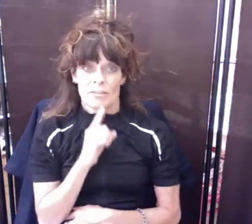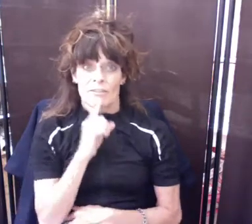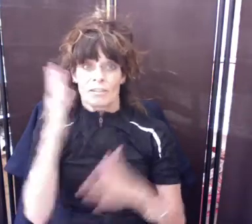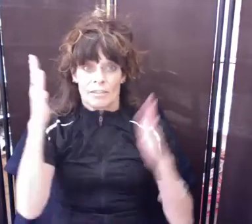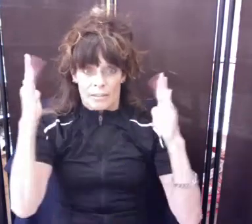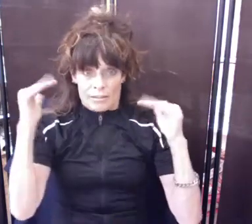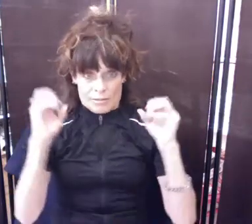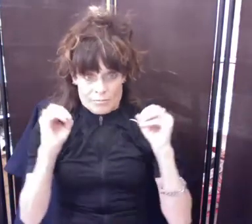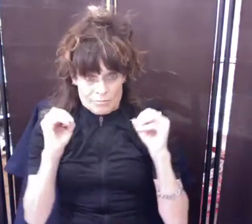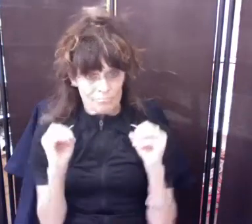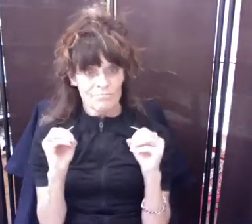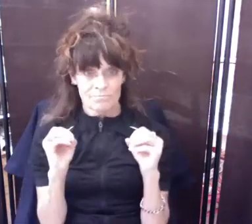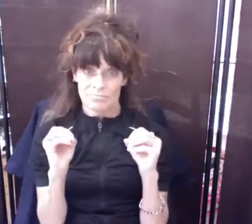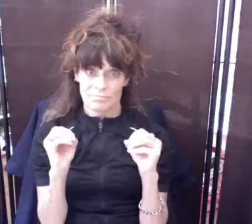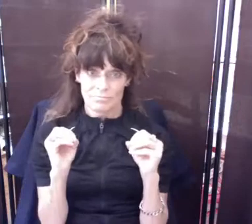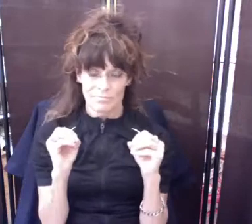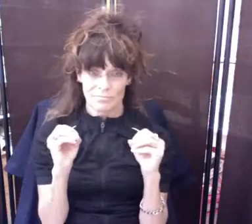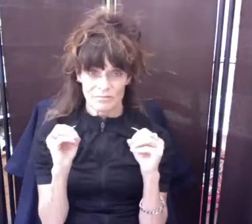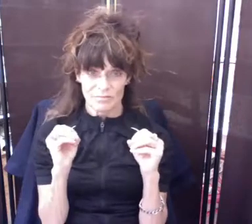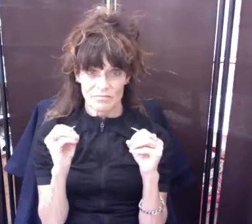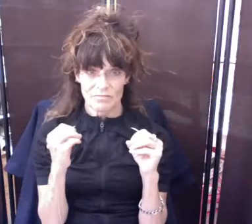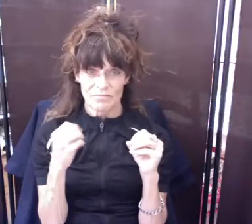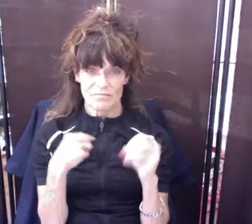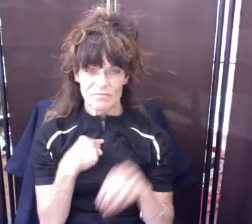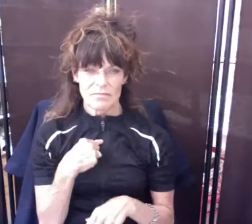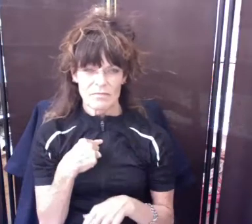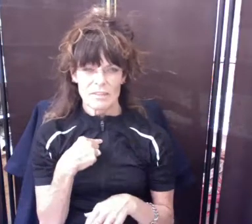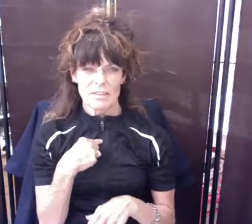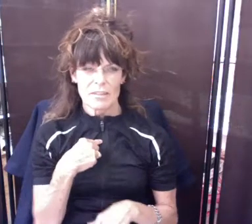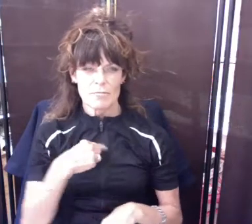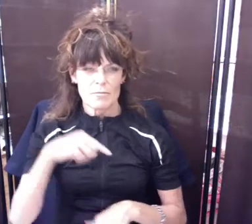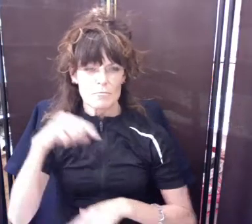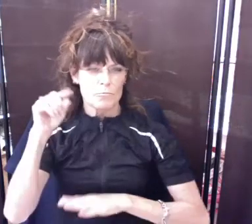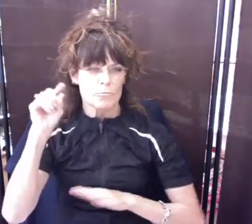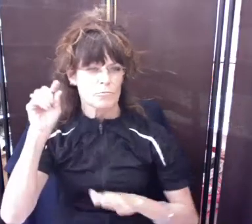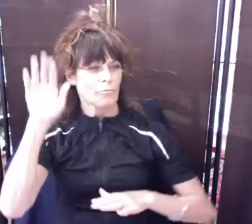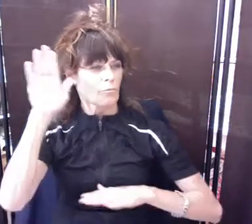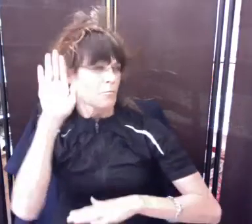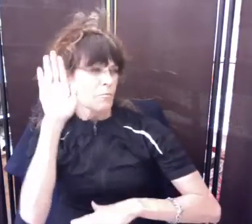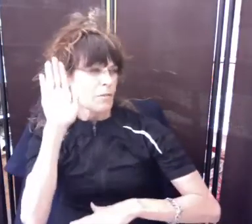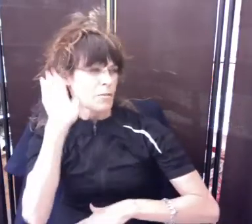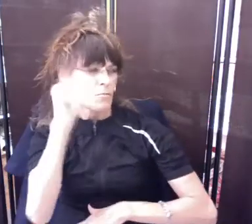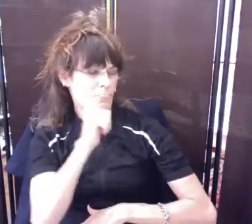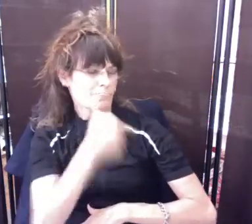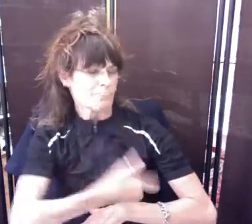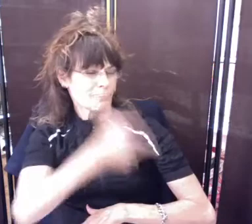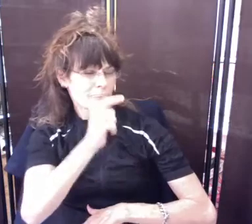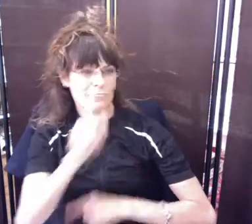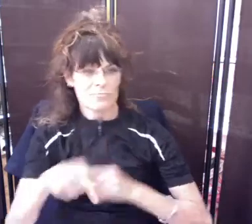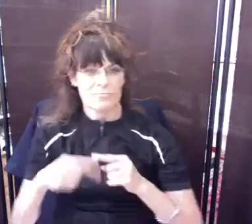time. I would swear off alcohol in the morning and be drunk in the afternoon at that point in time. So